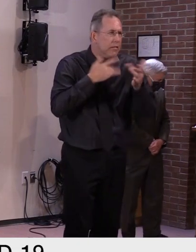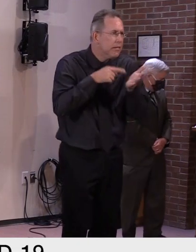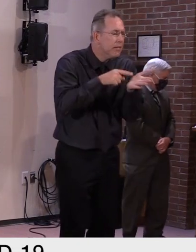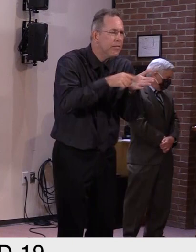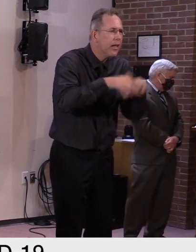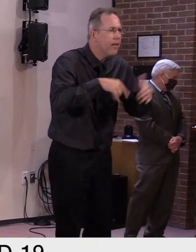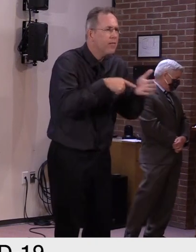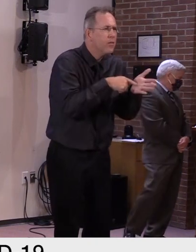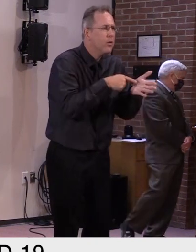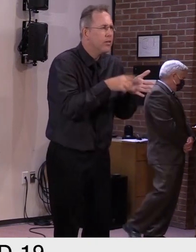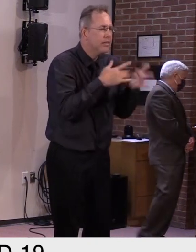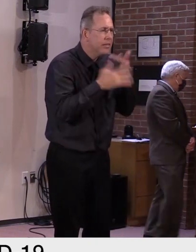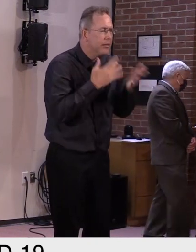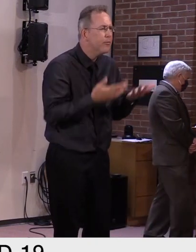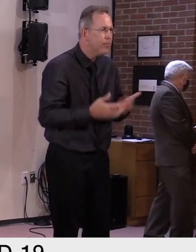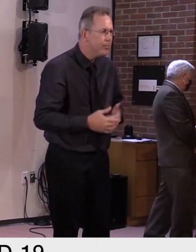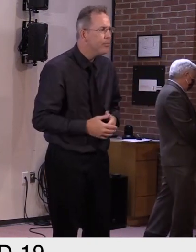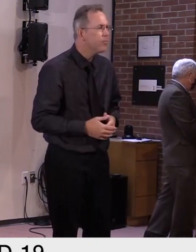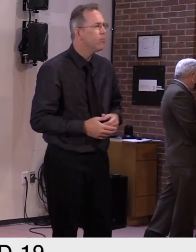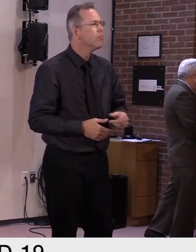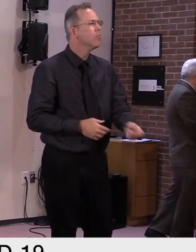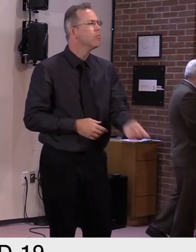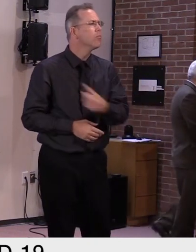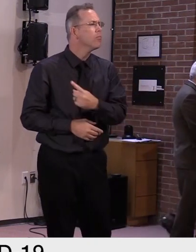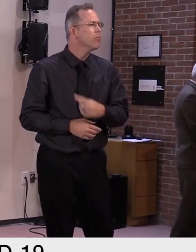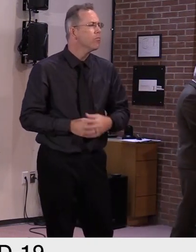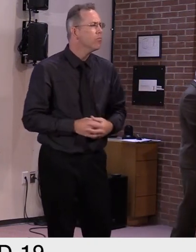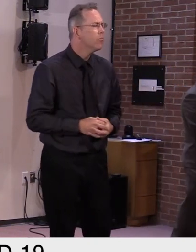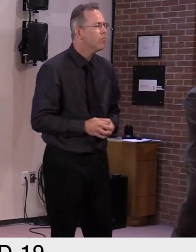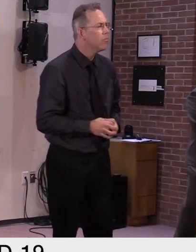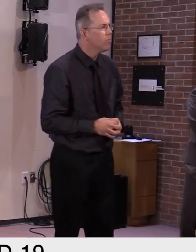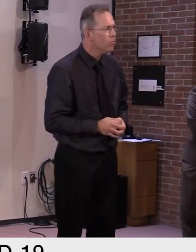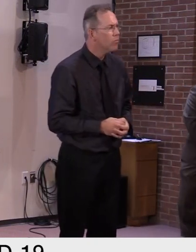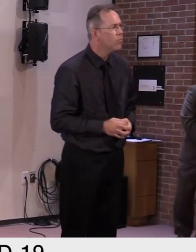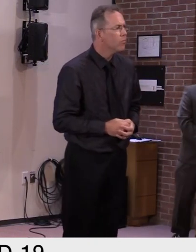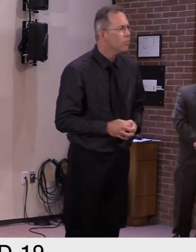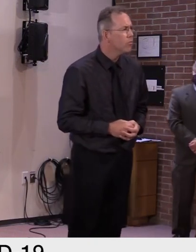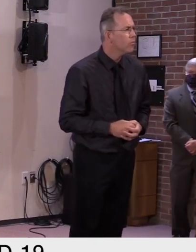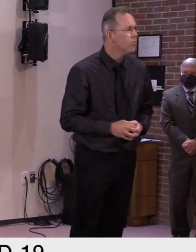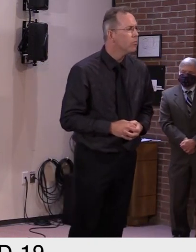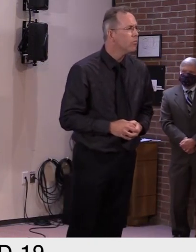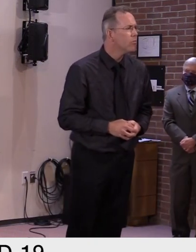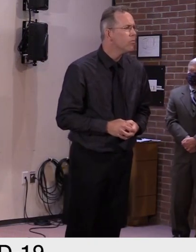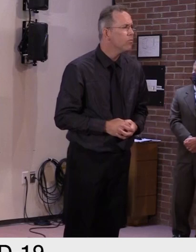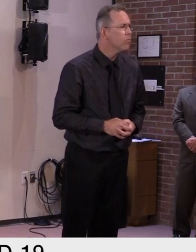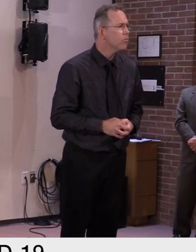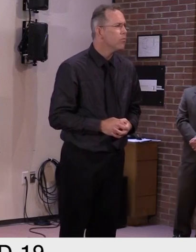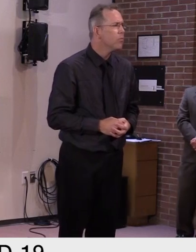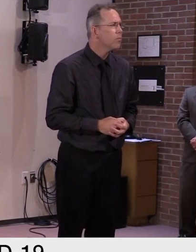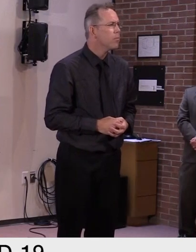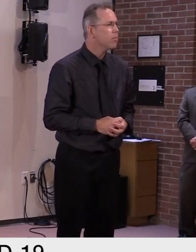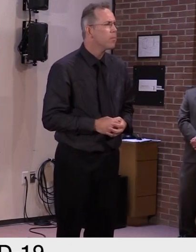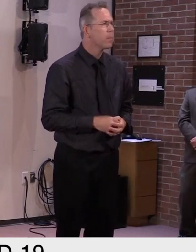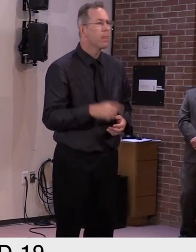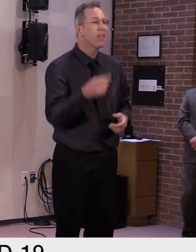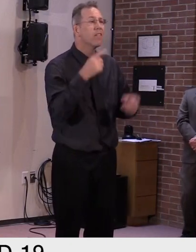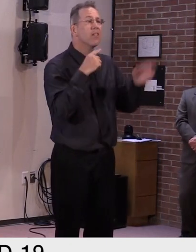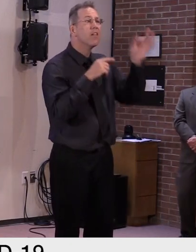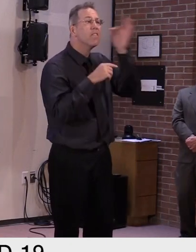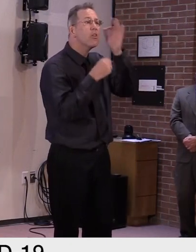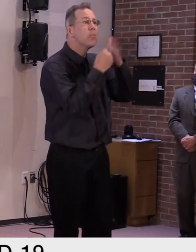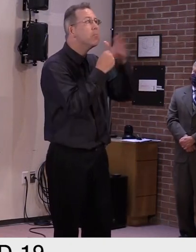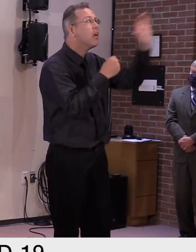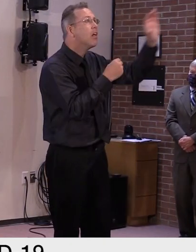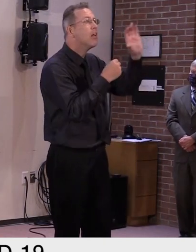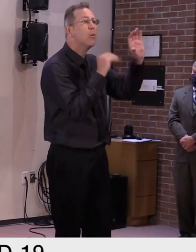or backstop, when will our trust fund run out of money? You know, it's been healthy, and I went